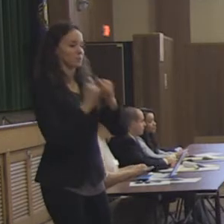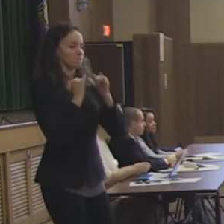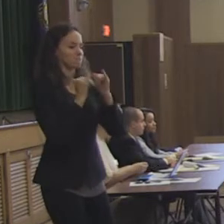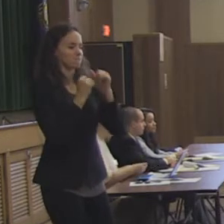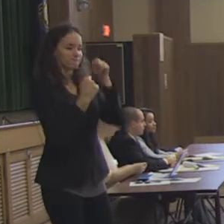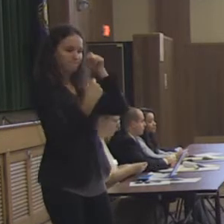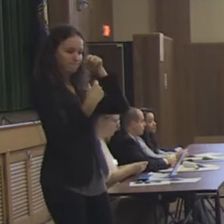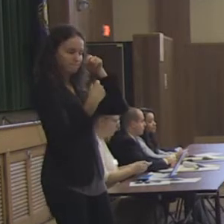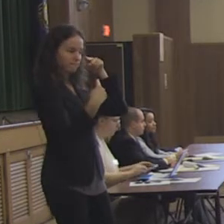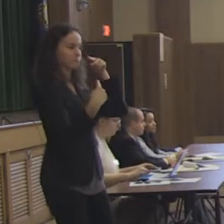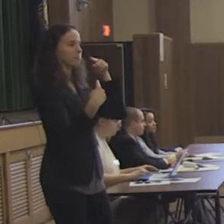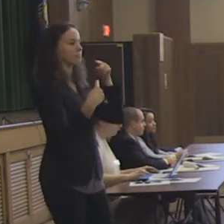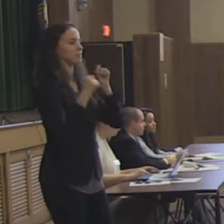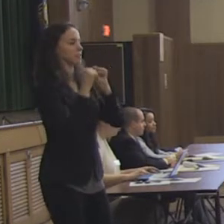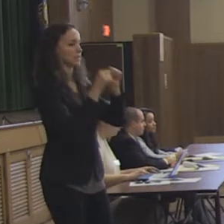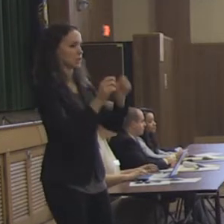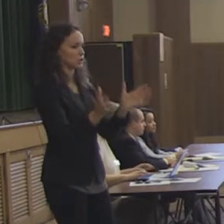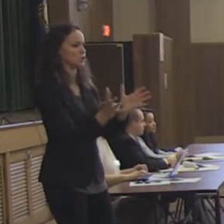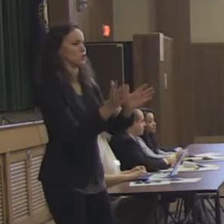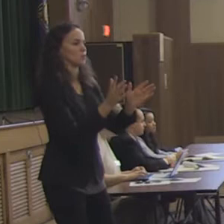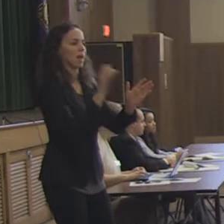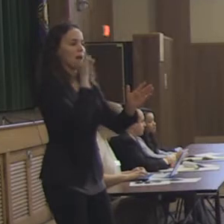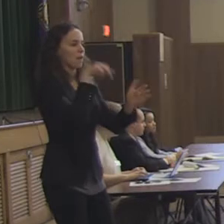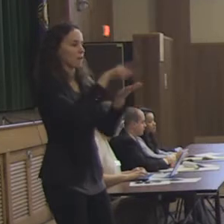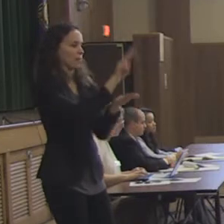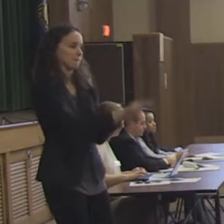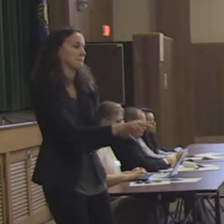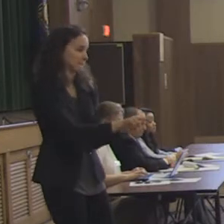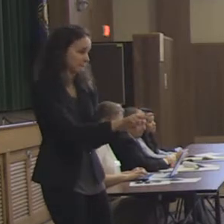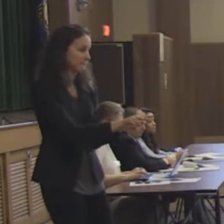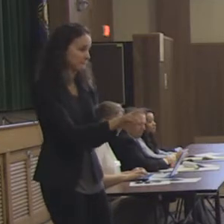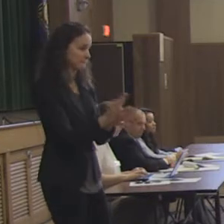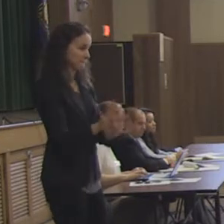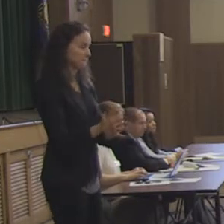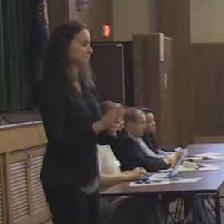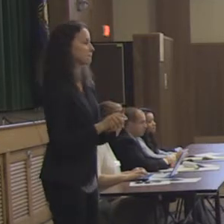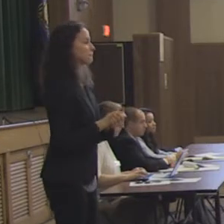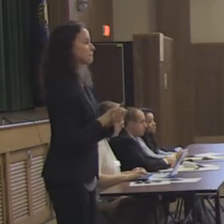in continuing in their recovery. And that's